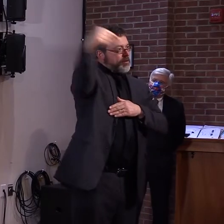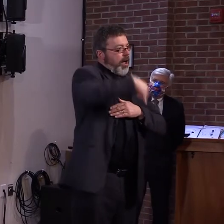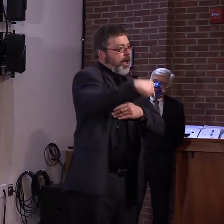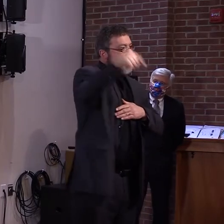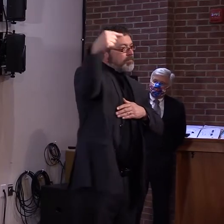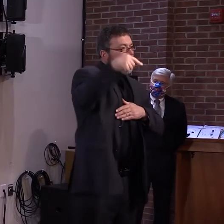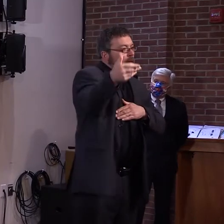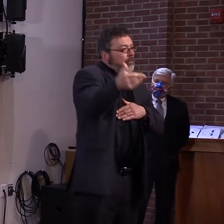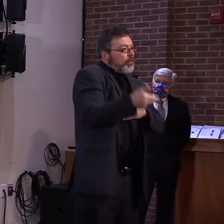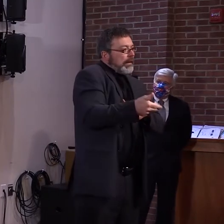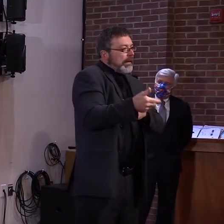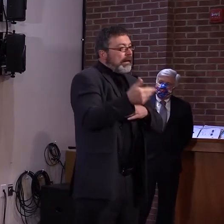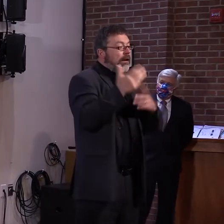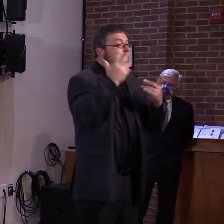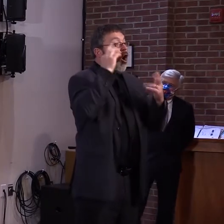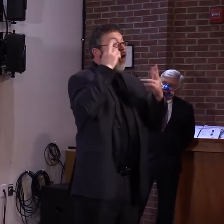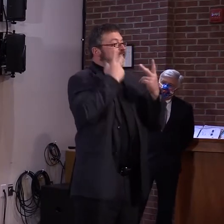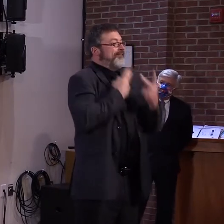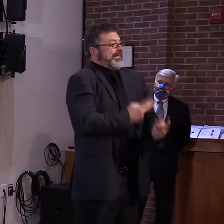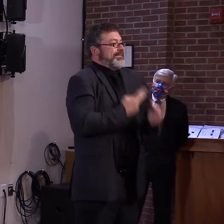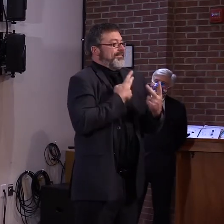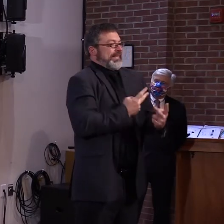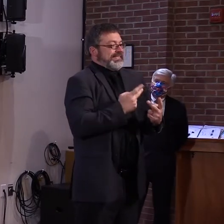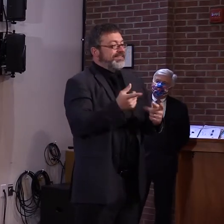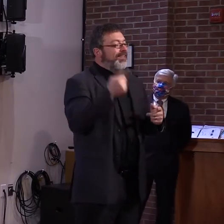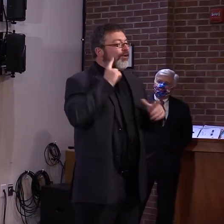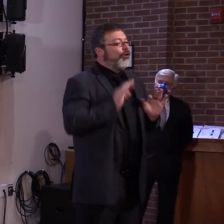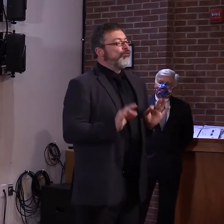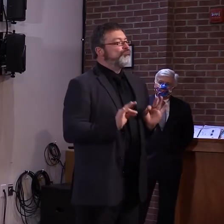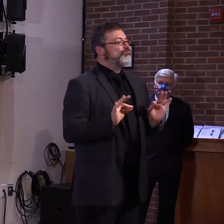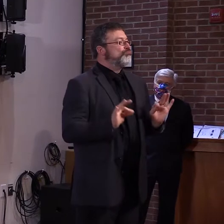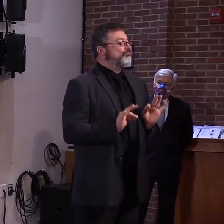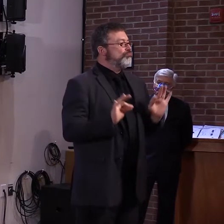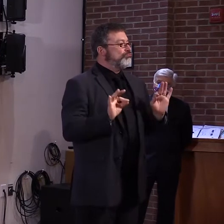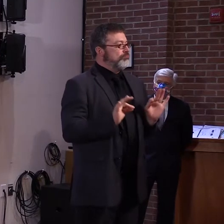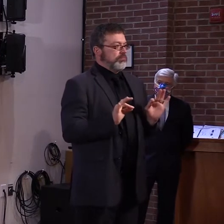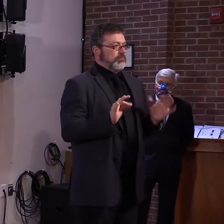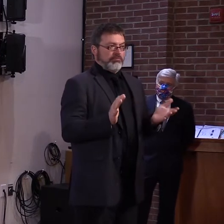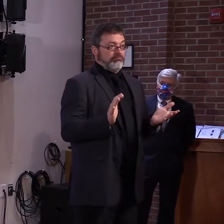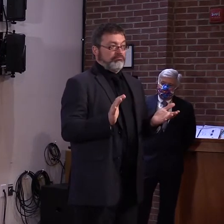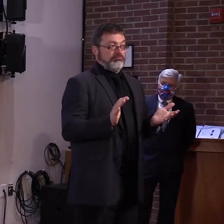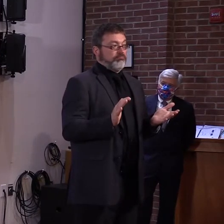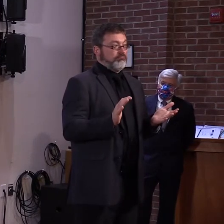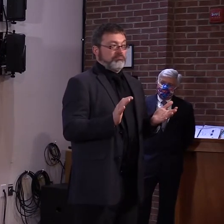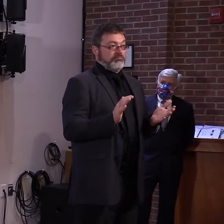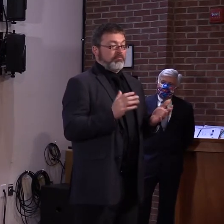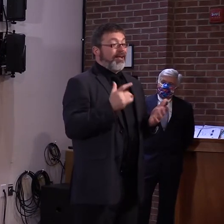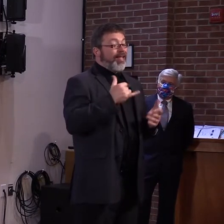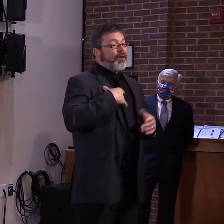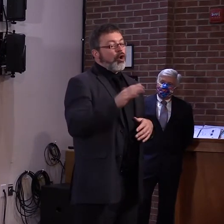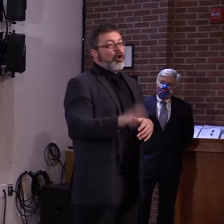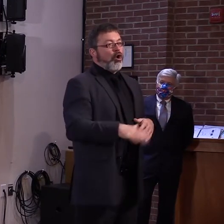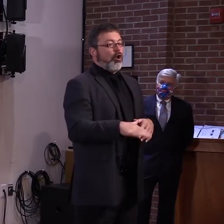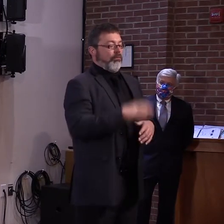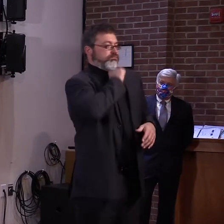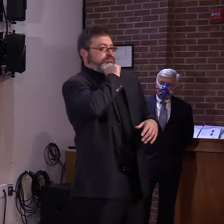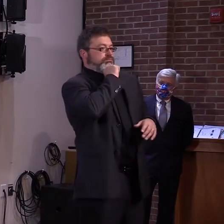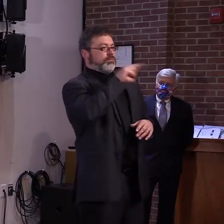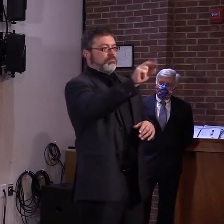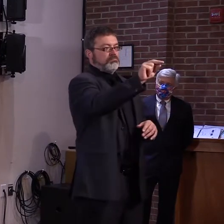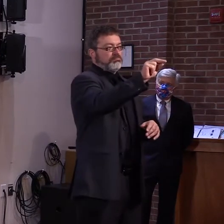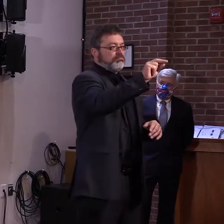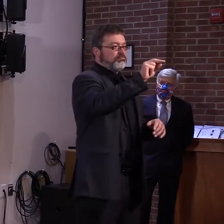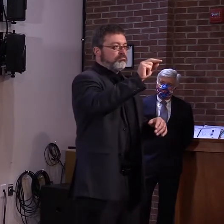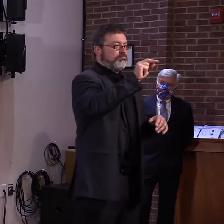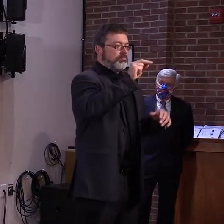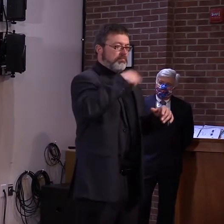That's my biggest concern, and that we will become lax in some respect and complacent. So that's what we have to keep our eye